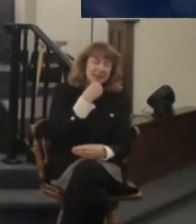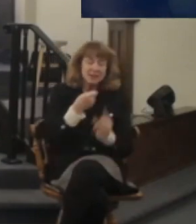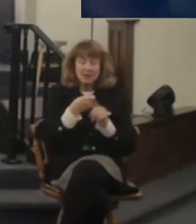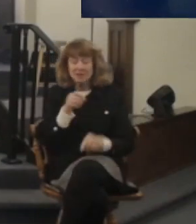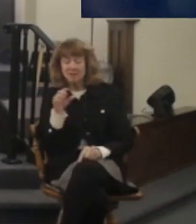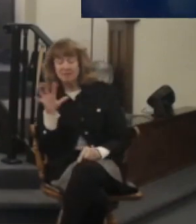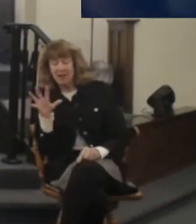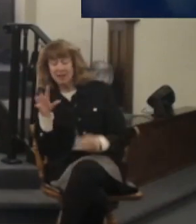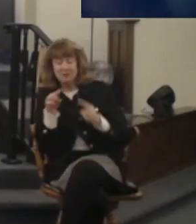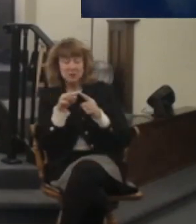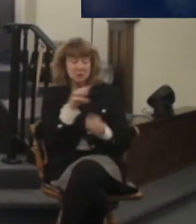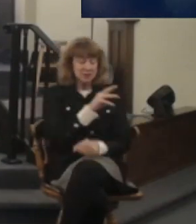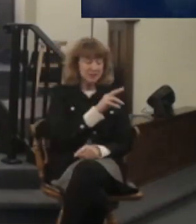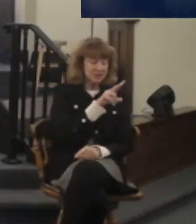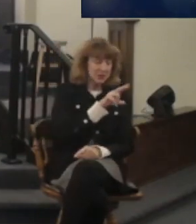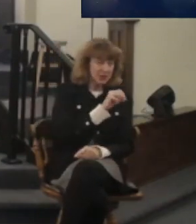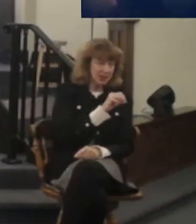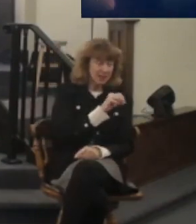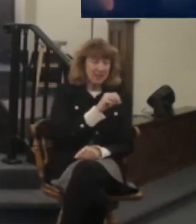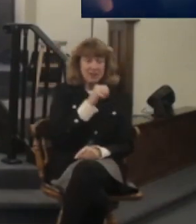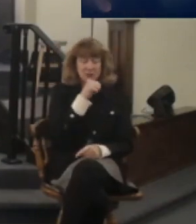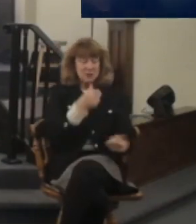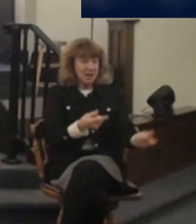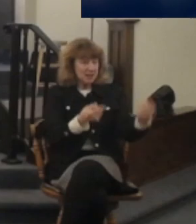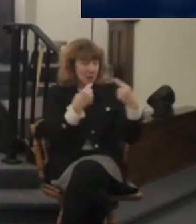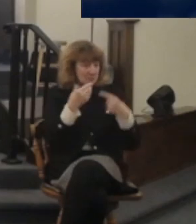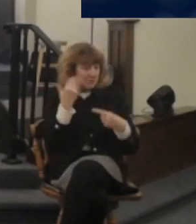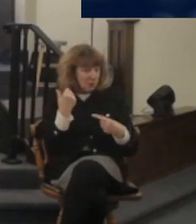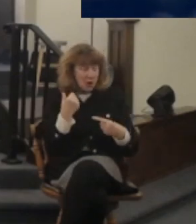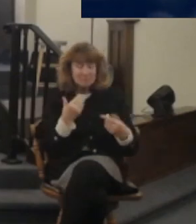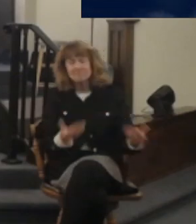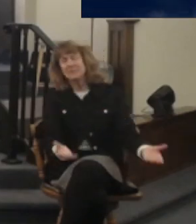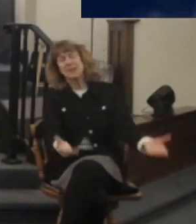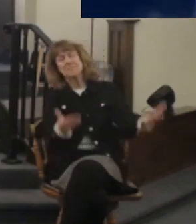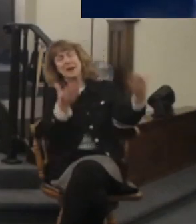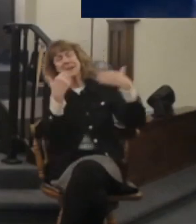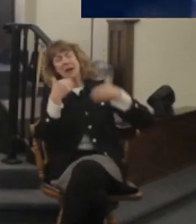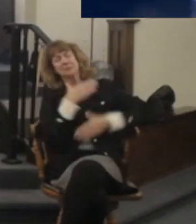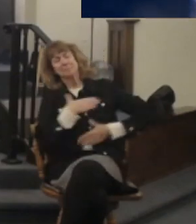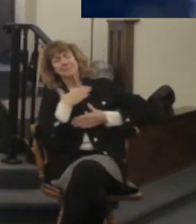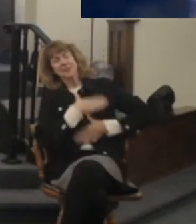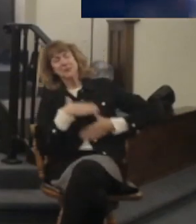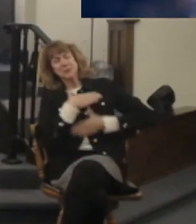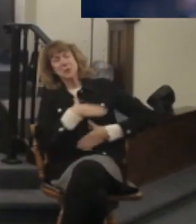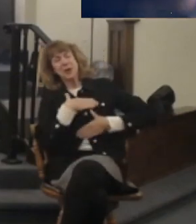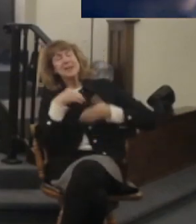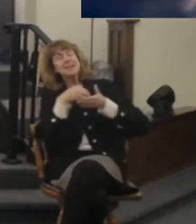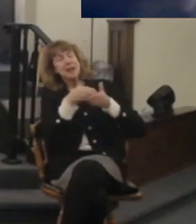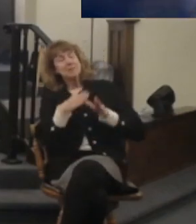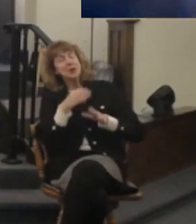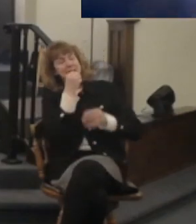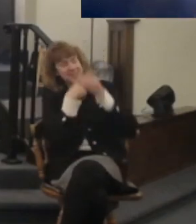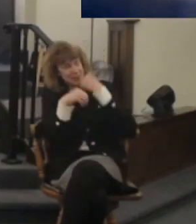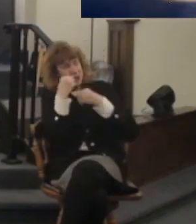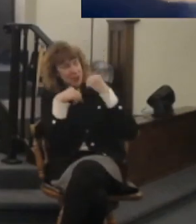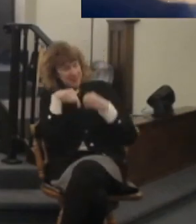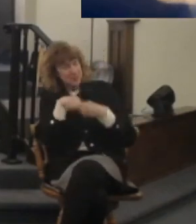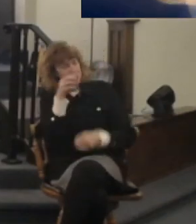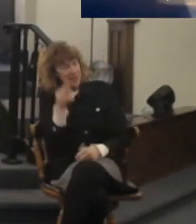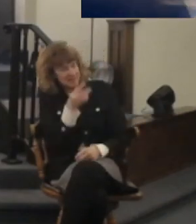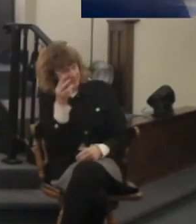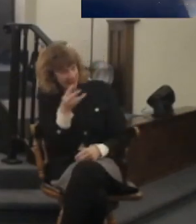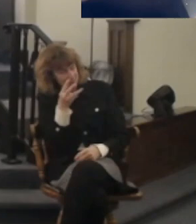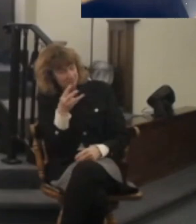to 6:30. If you've never been, come check it out. If you haven't been for a while, come check it out. On Thursday,